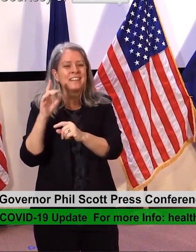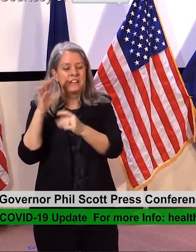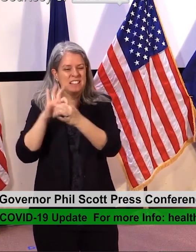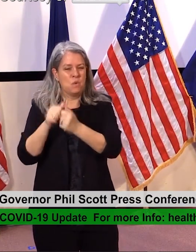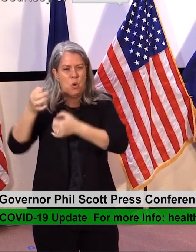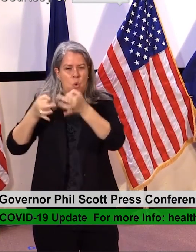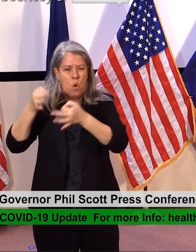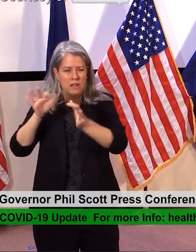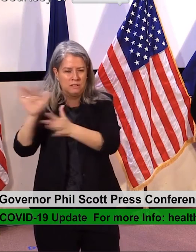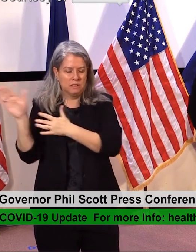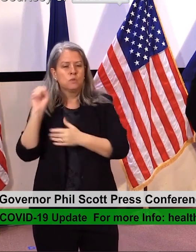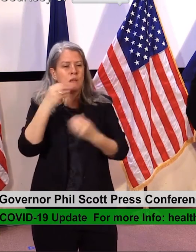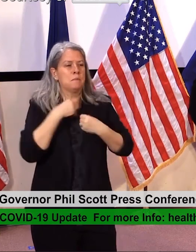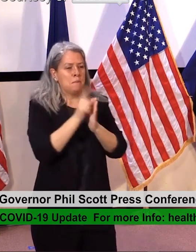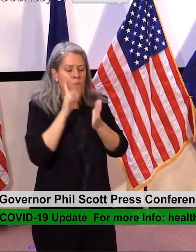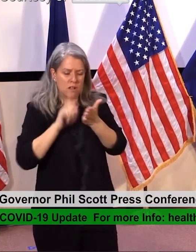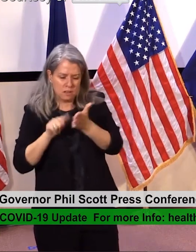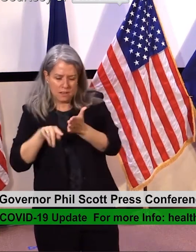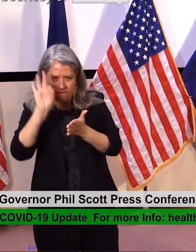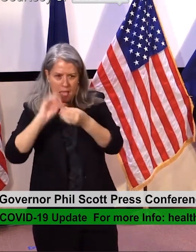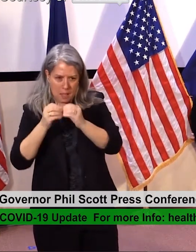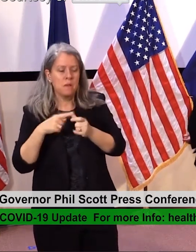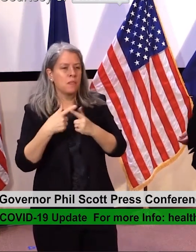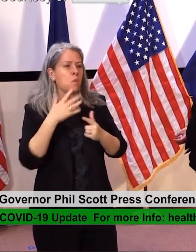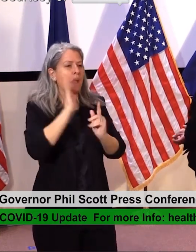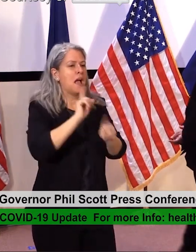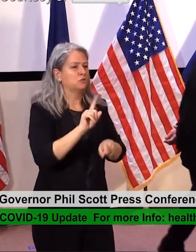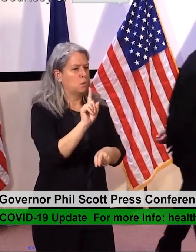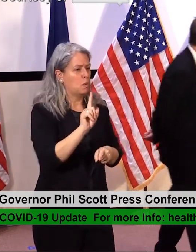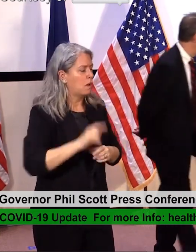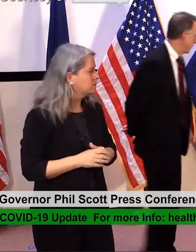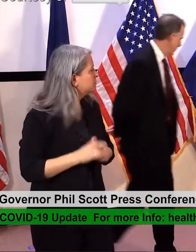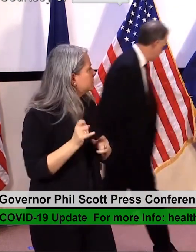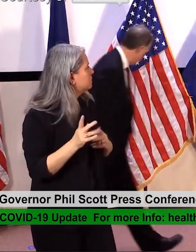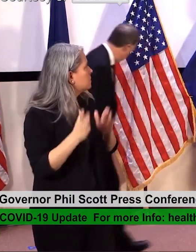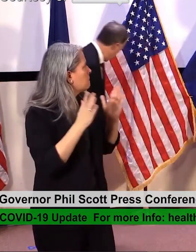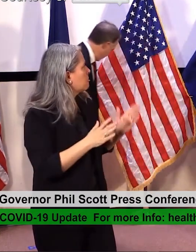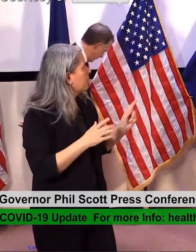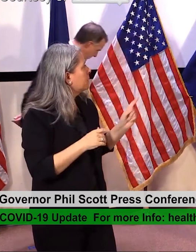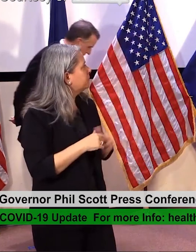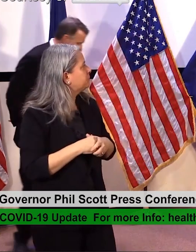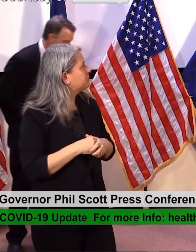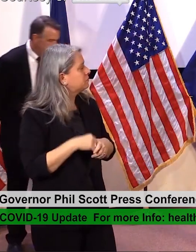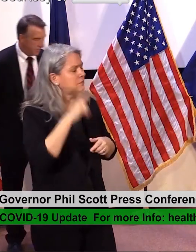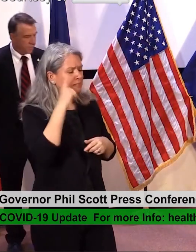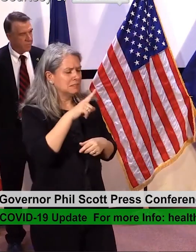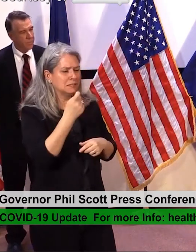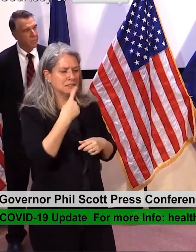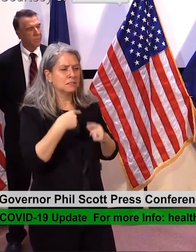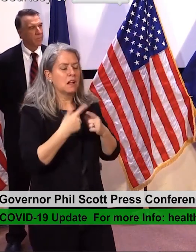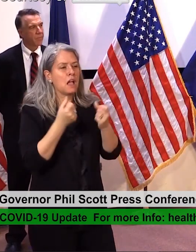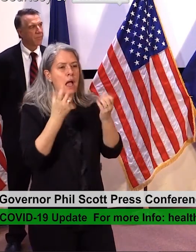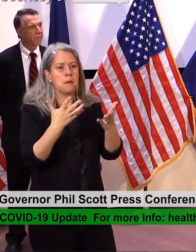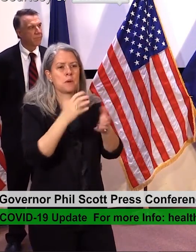front of me. Okay, all right. We'll come back to you. Dr. Levine? I think the second question was the number